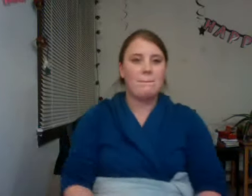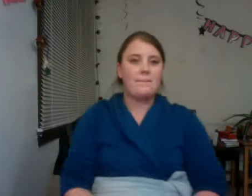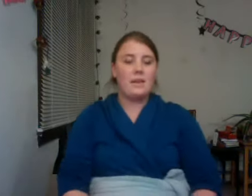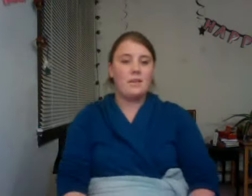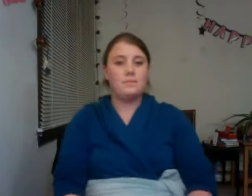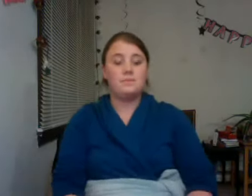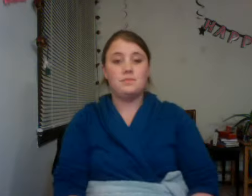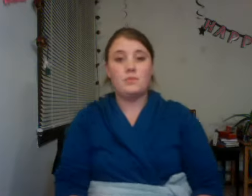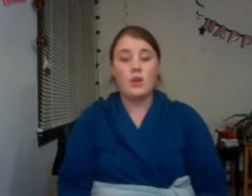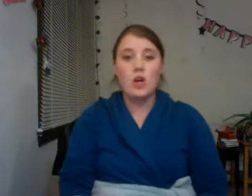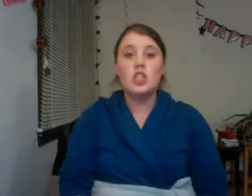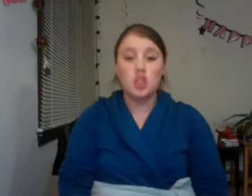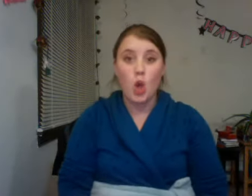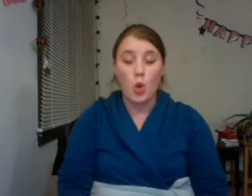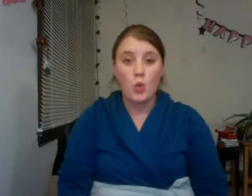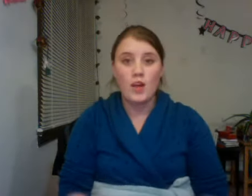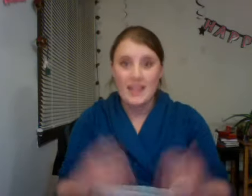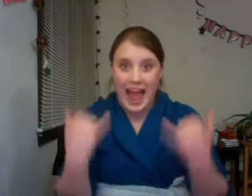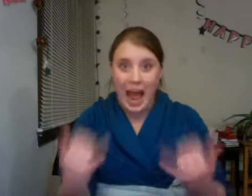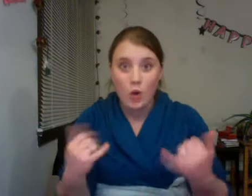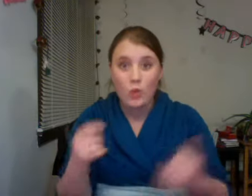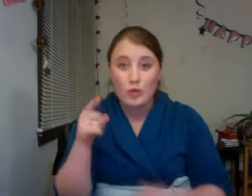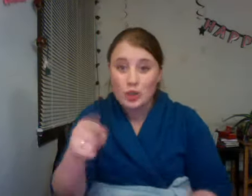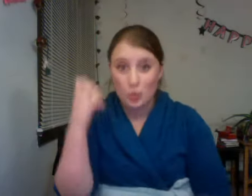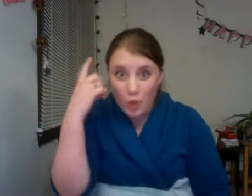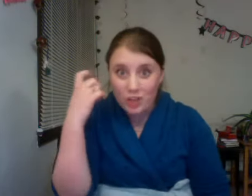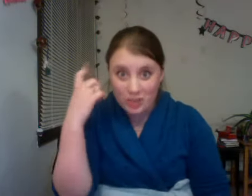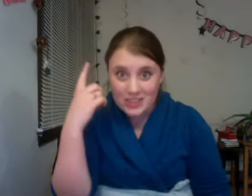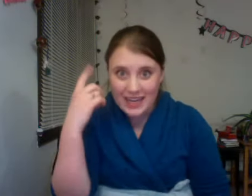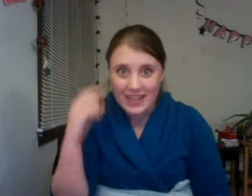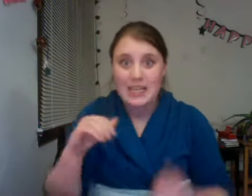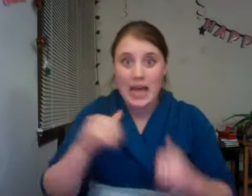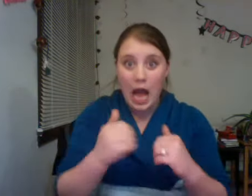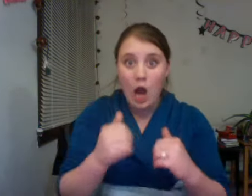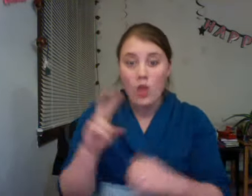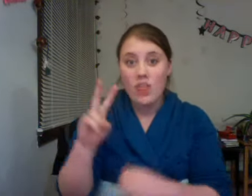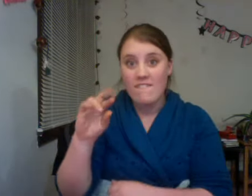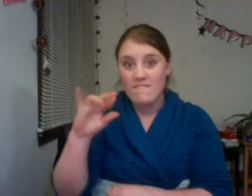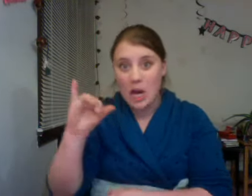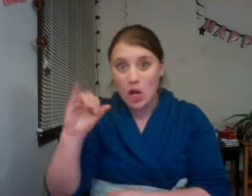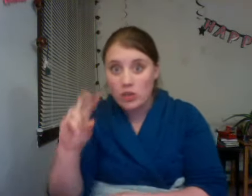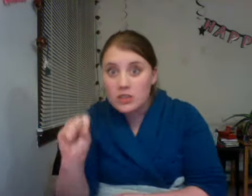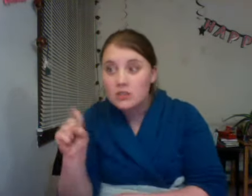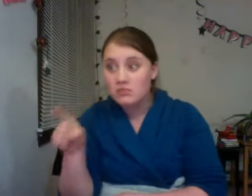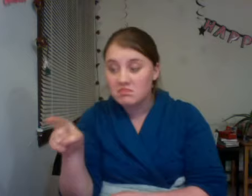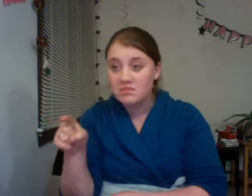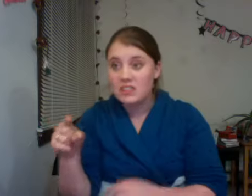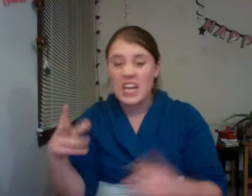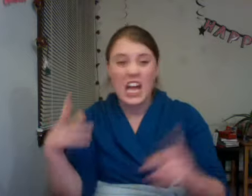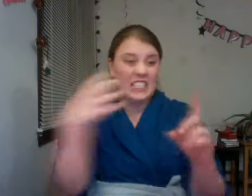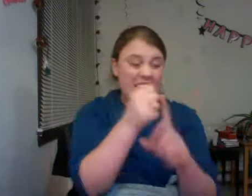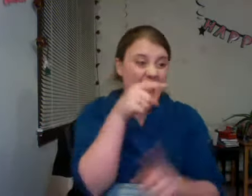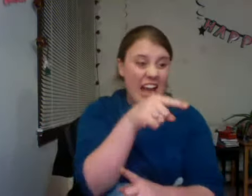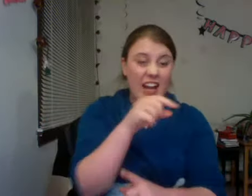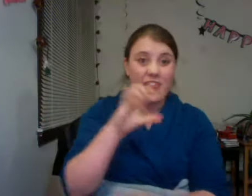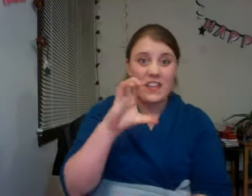So now you understand how viruses can attack cells. There are two ways. On the left is what we call the lytic